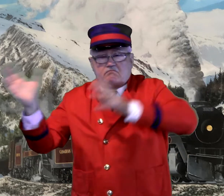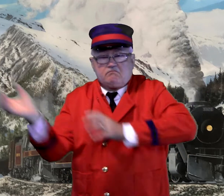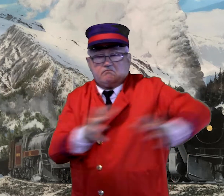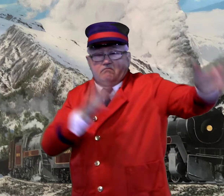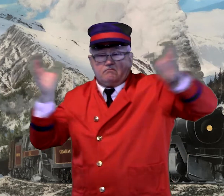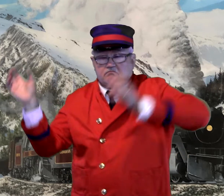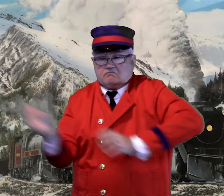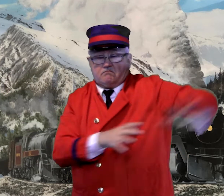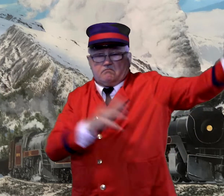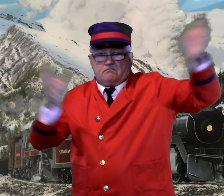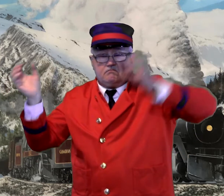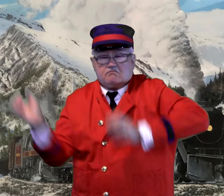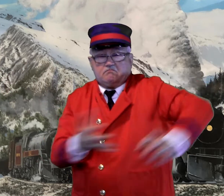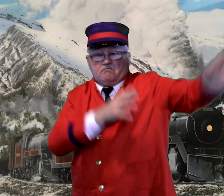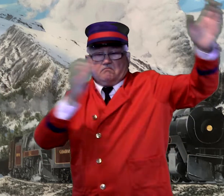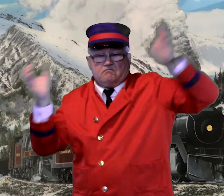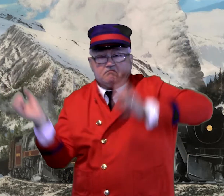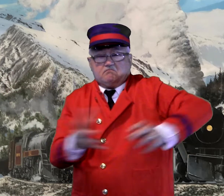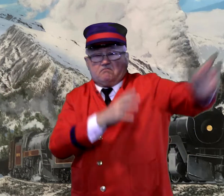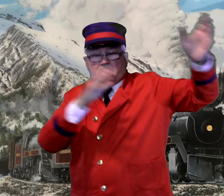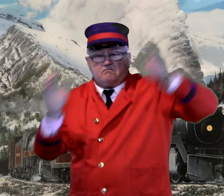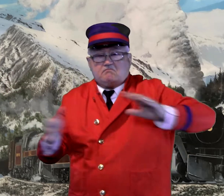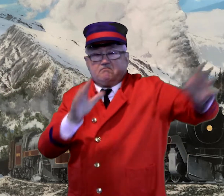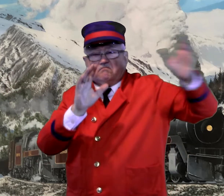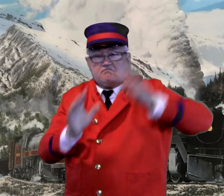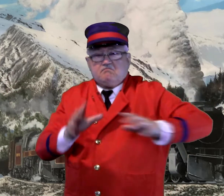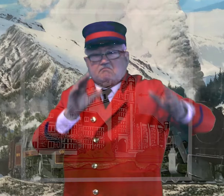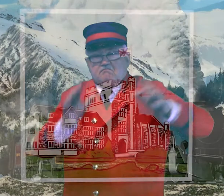to the front to the war in Europe.